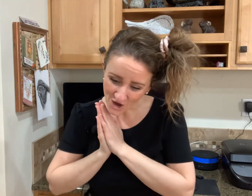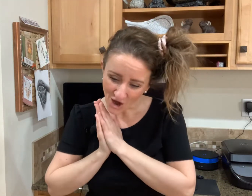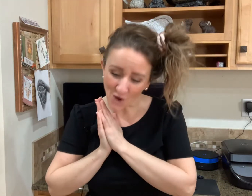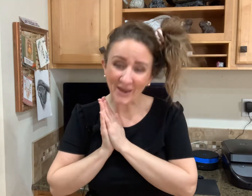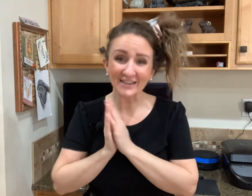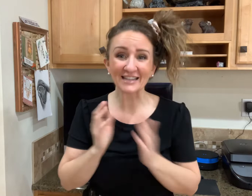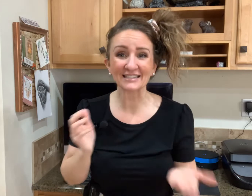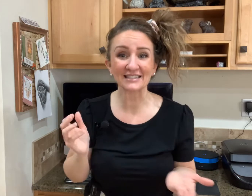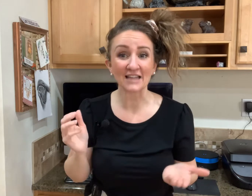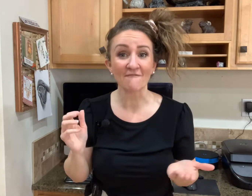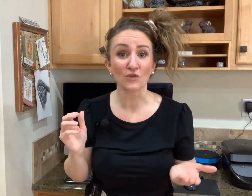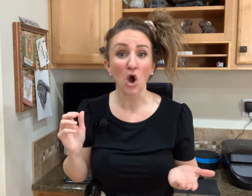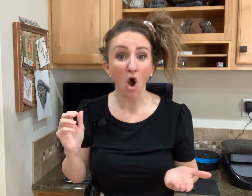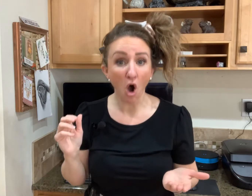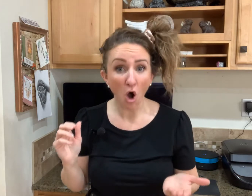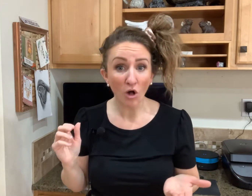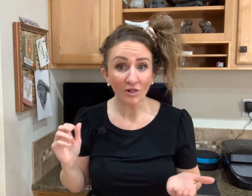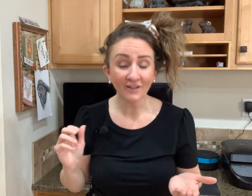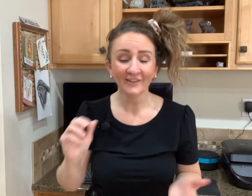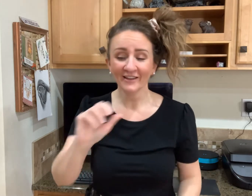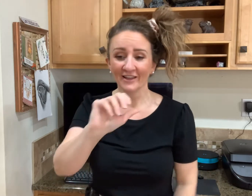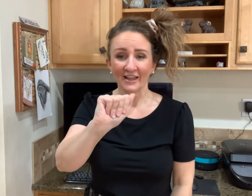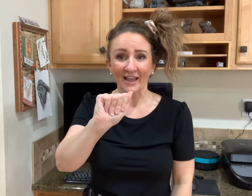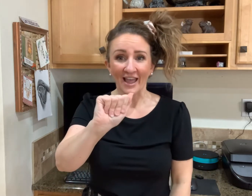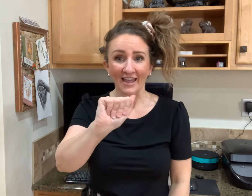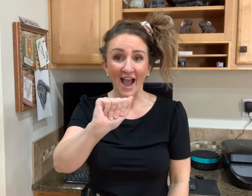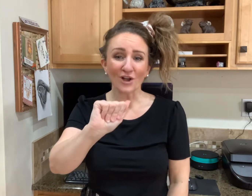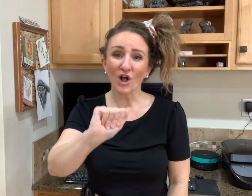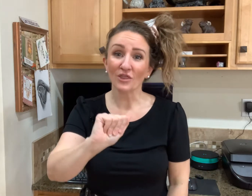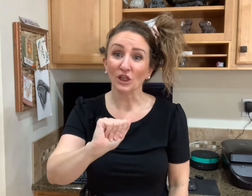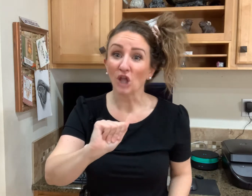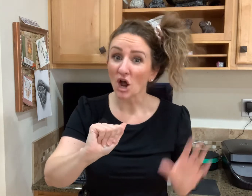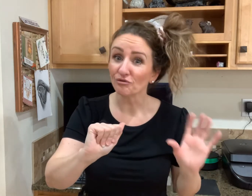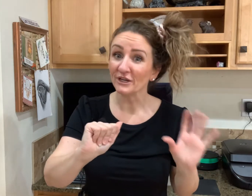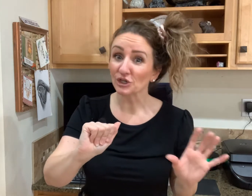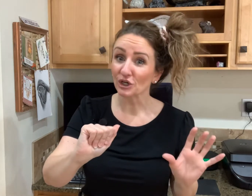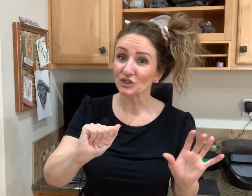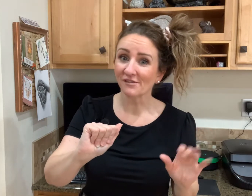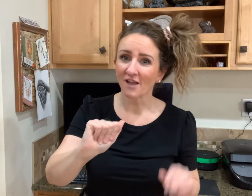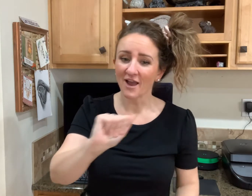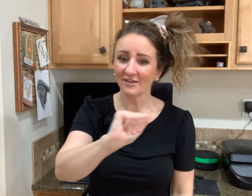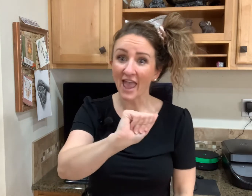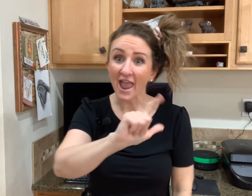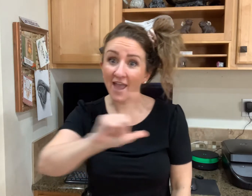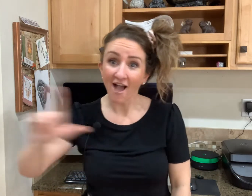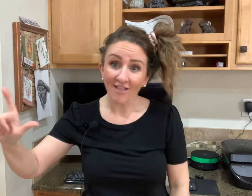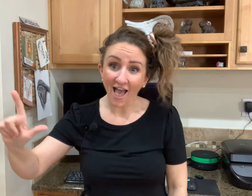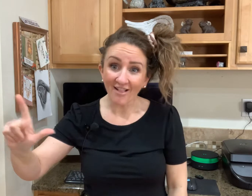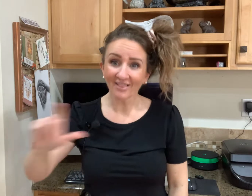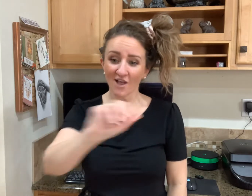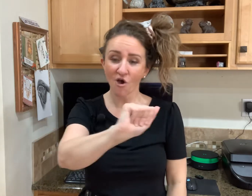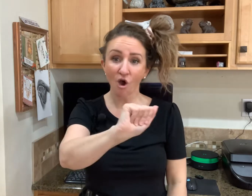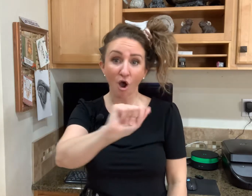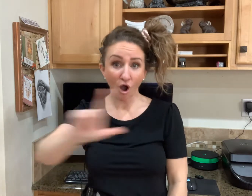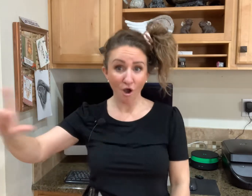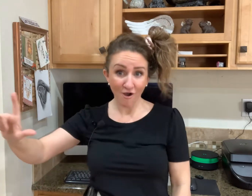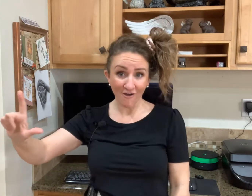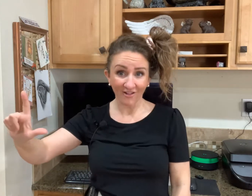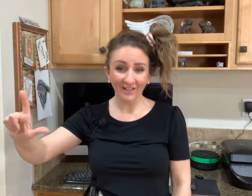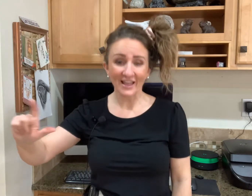Okay, next is the sign for all. I call it the laundry detergent sign, ALL. And